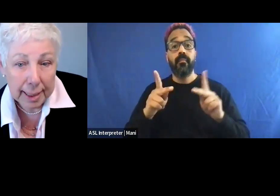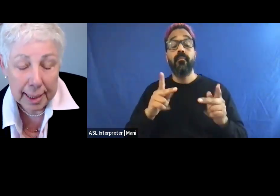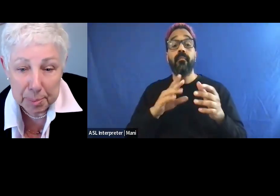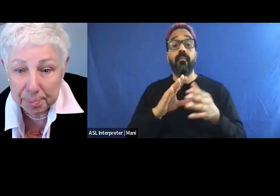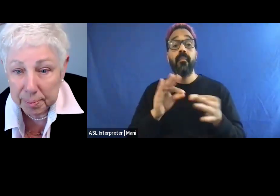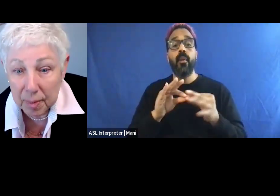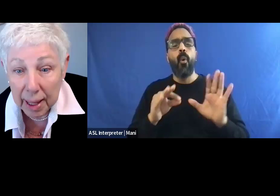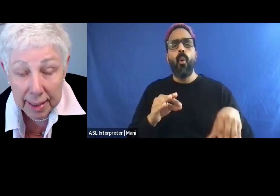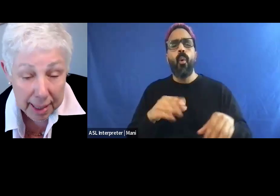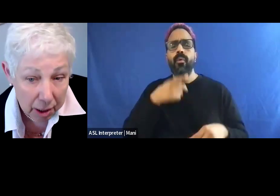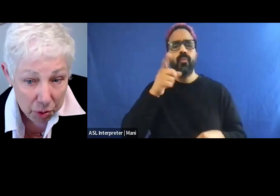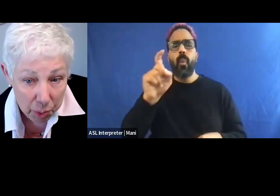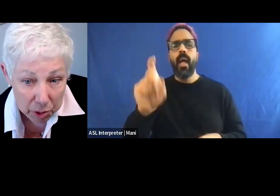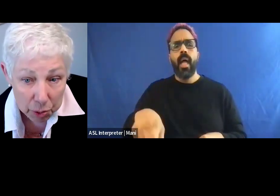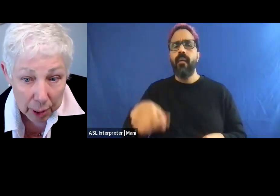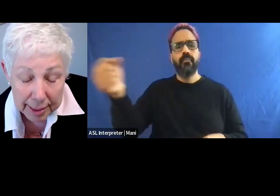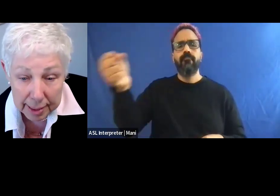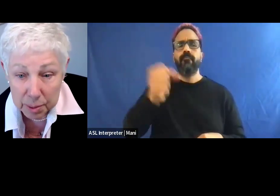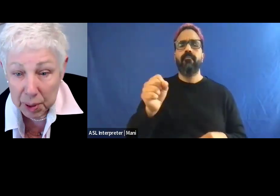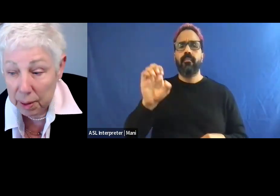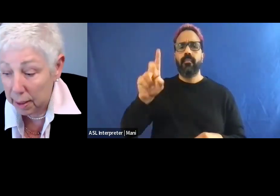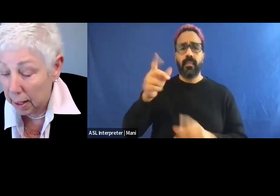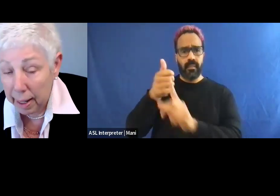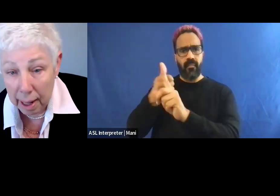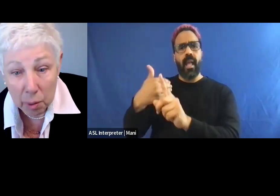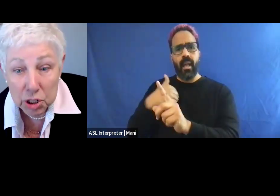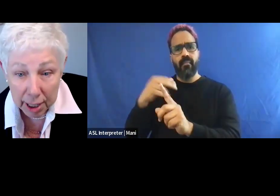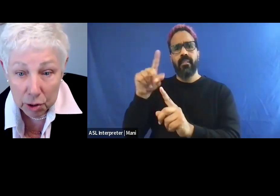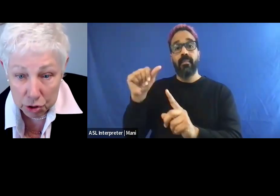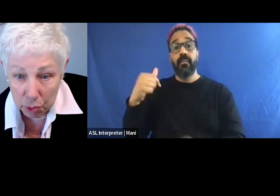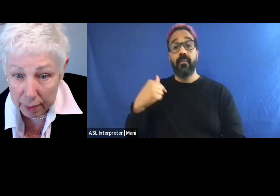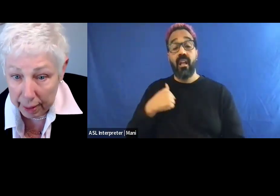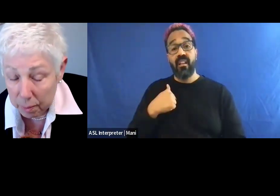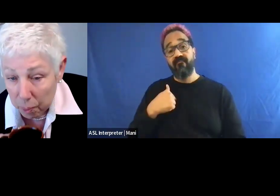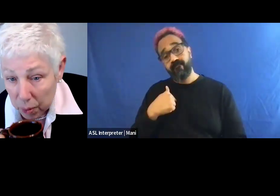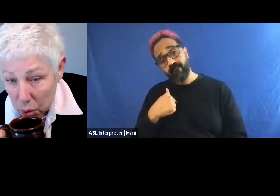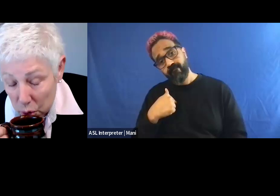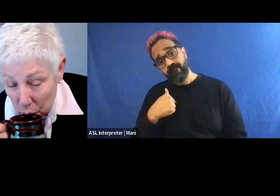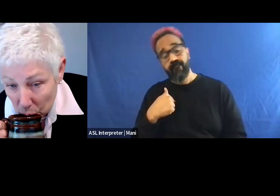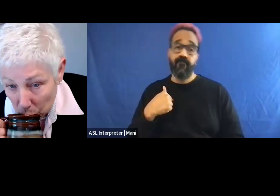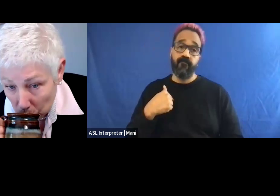hire an executive director who has a disability. And I would challenge you on that.